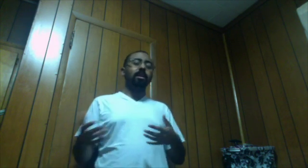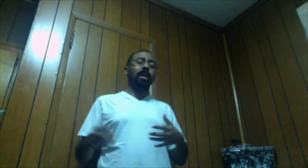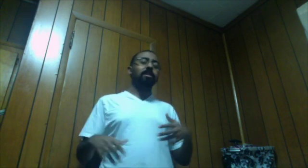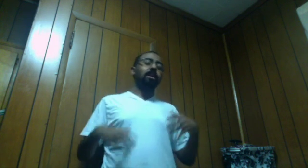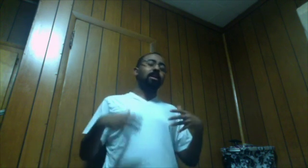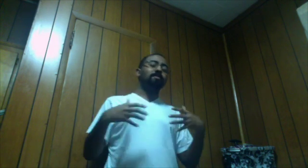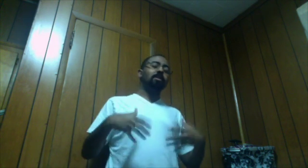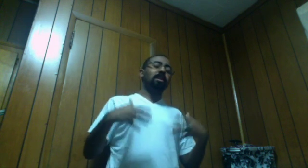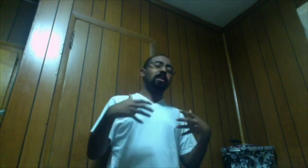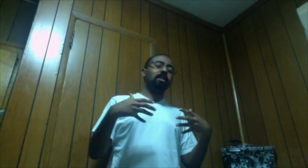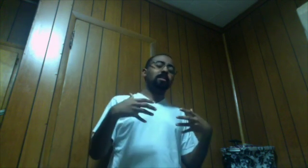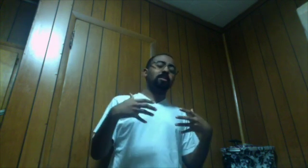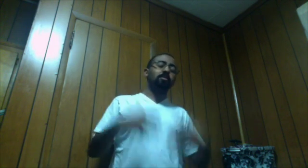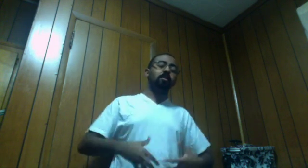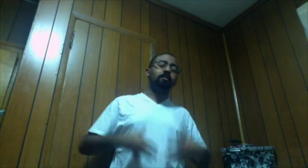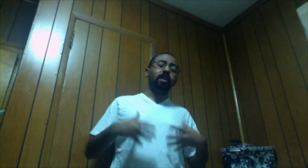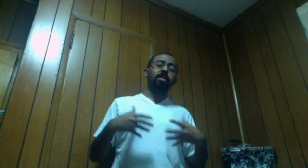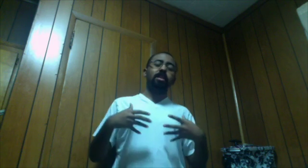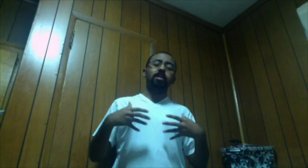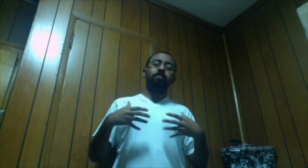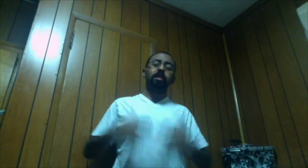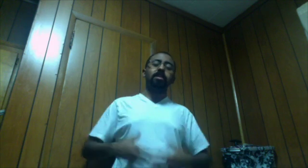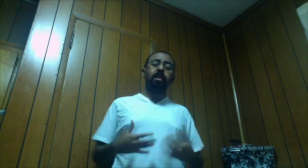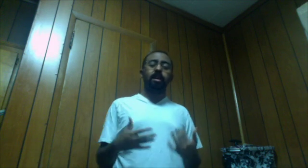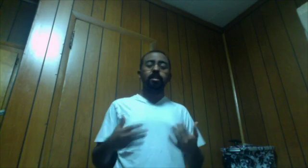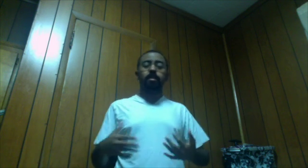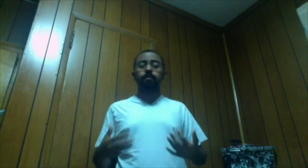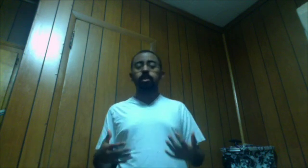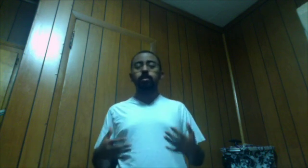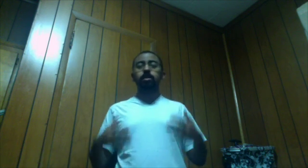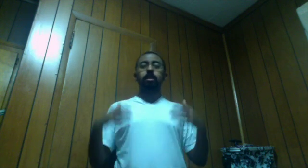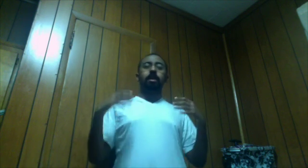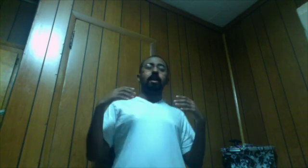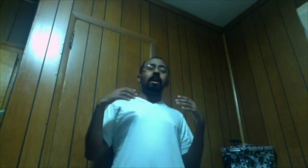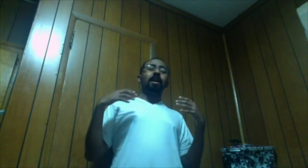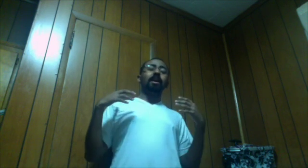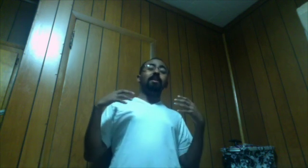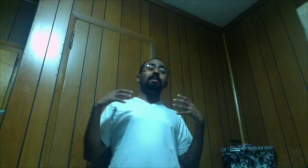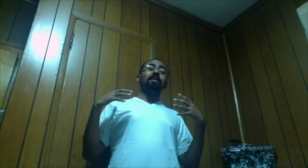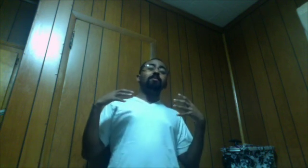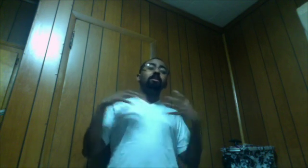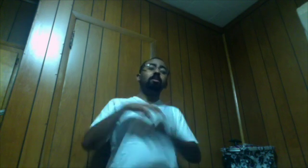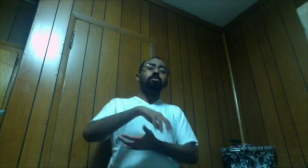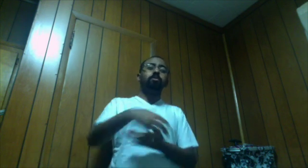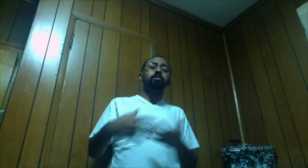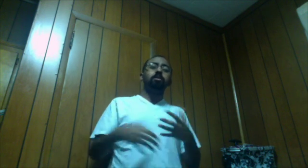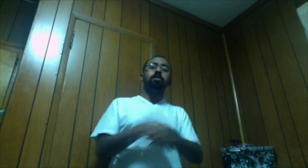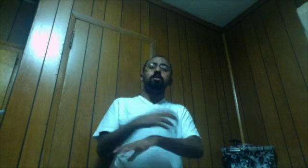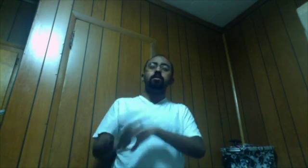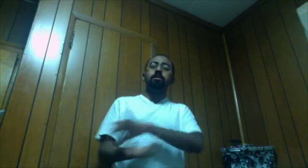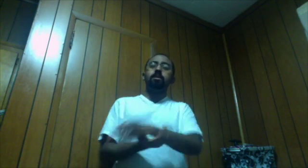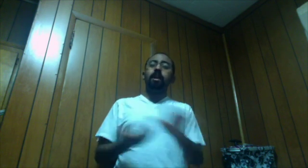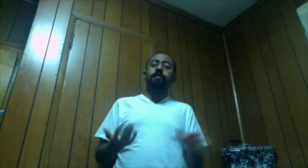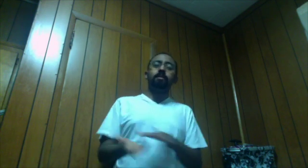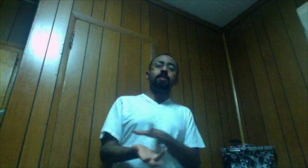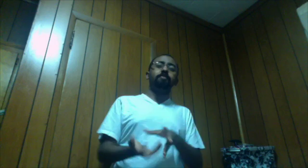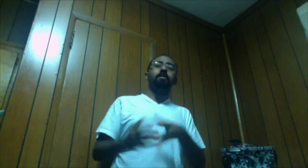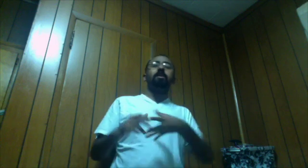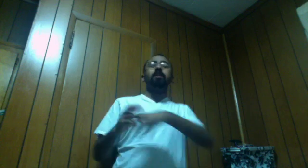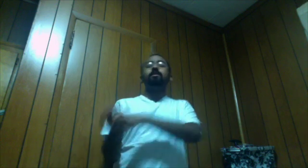class. It's more like a school for like specialized individuals, and we go through the life of the people. Now you would